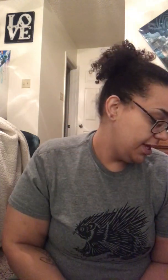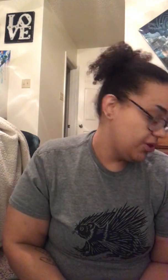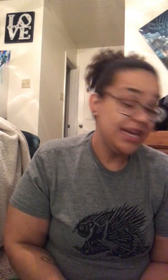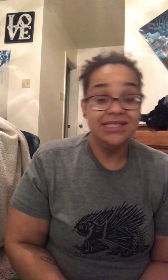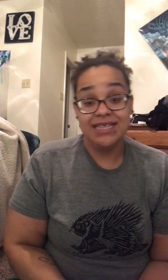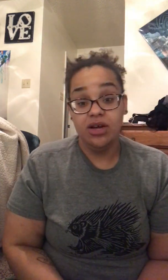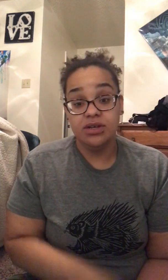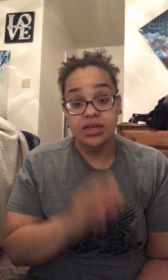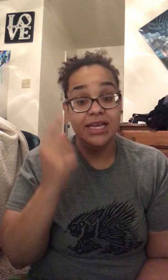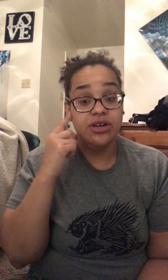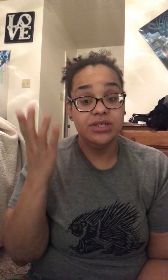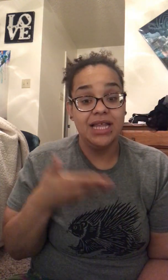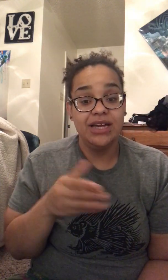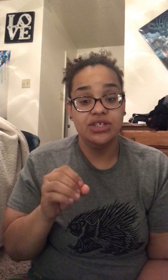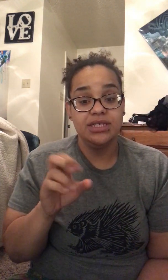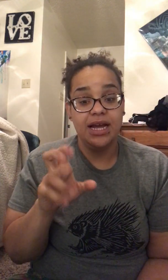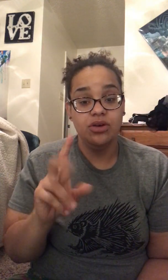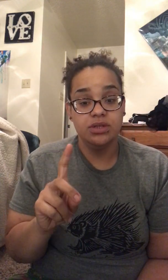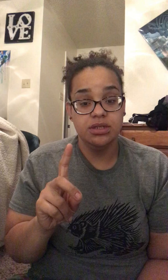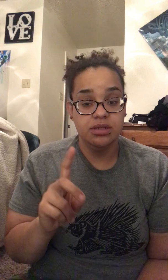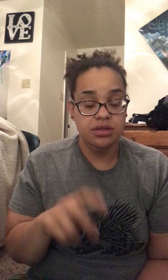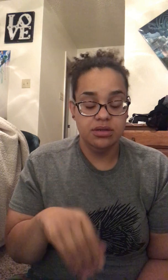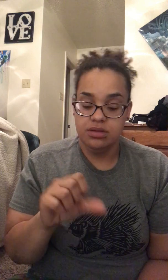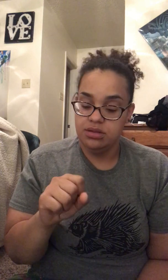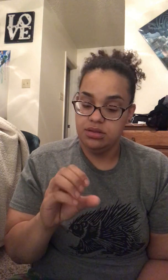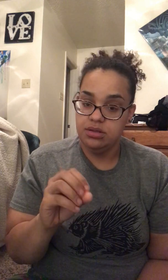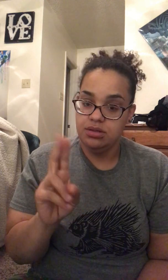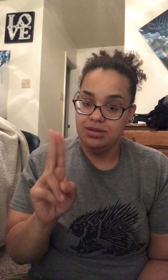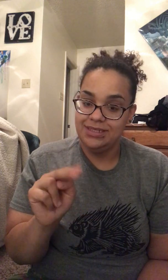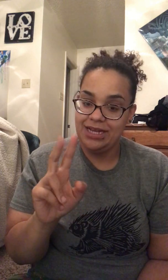Hear and sound. Hear / sound.